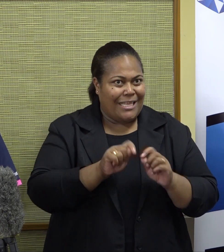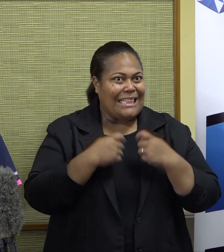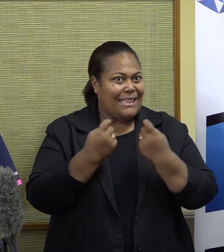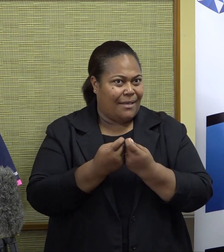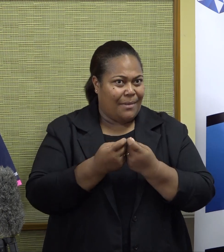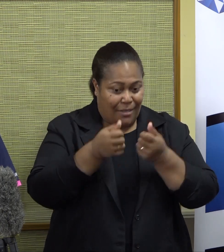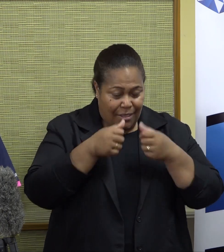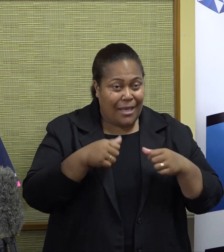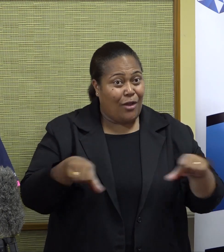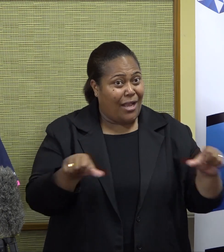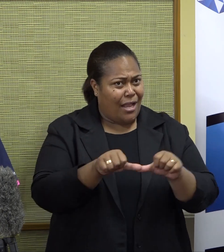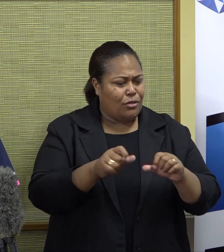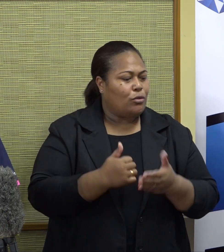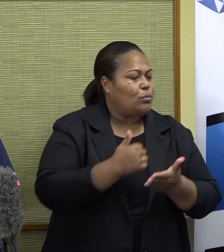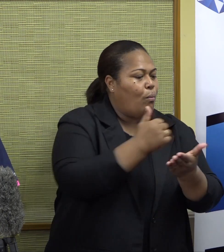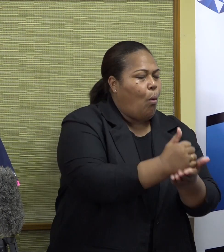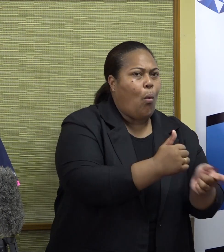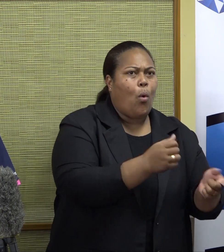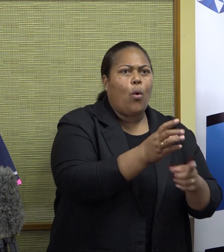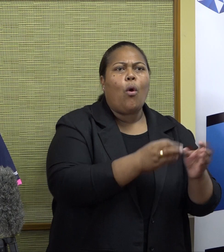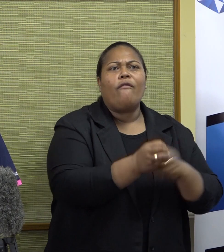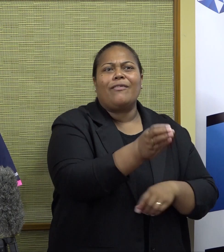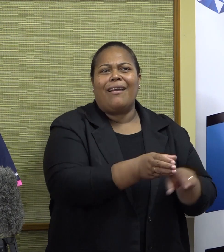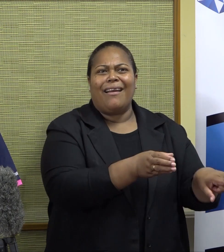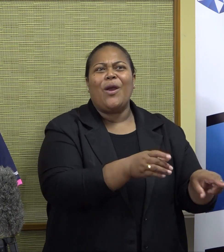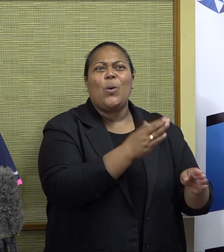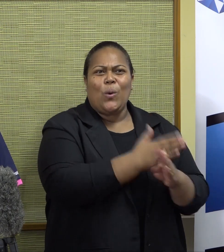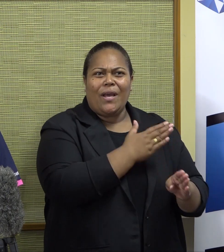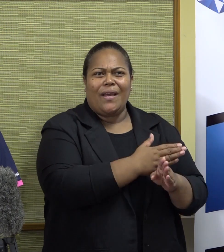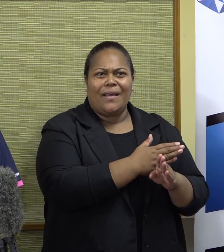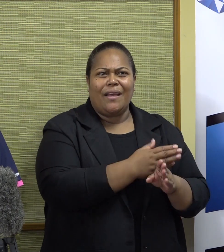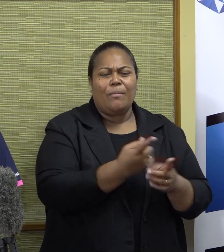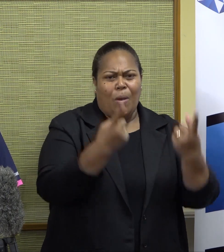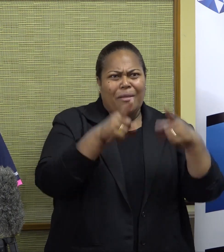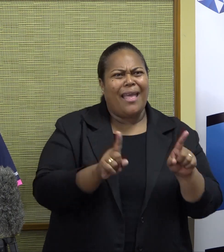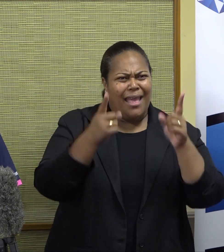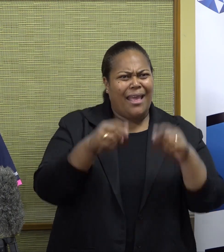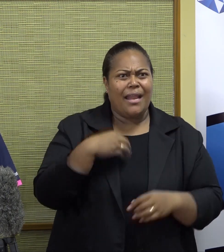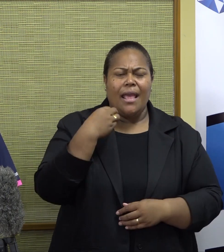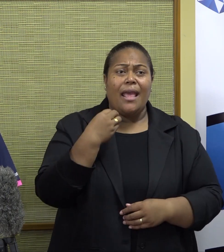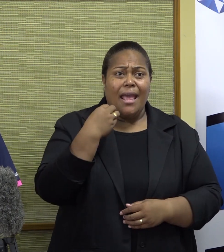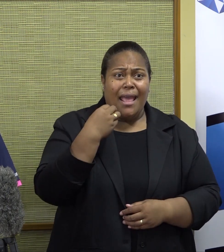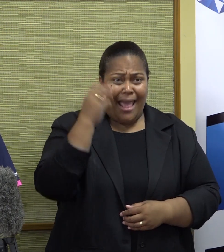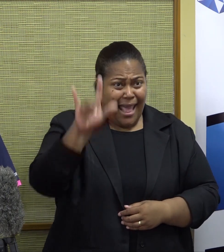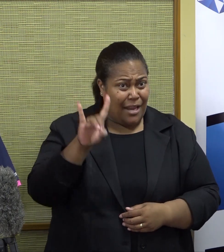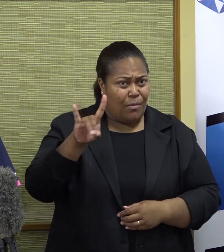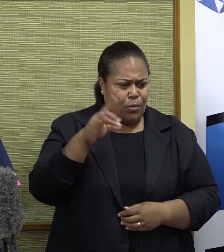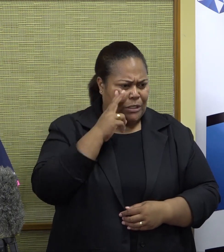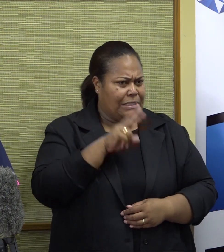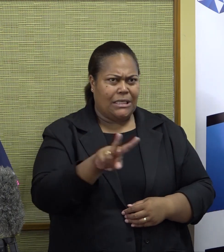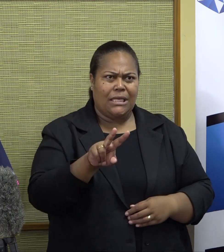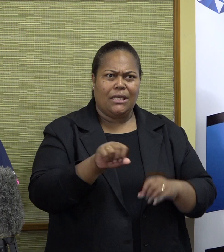the agriculture officers in the Northern Division in regards to dead livestock, as we can see in the social media that's currently